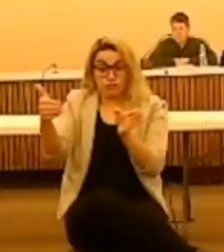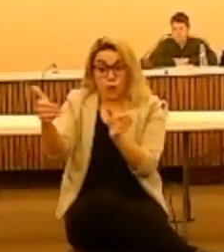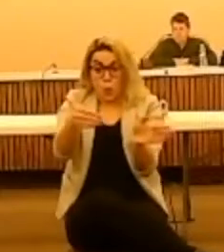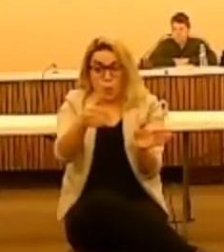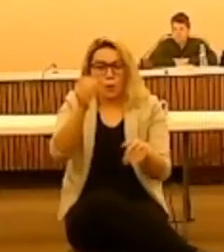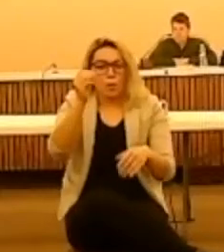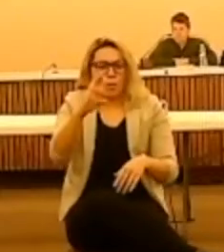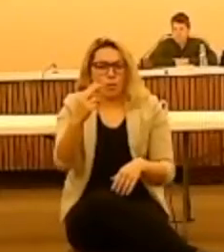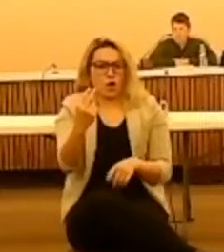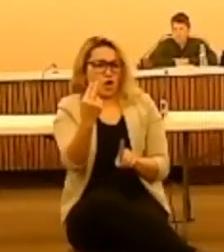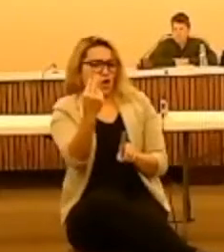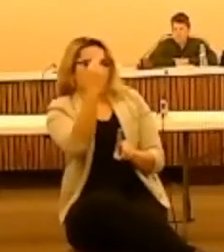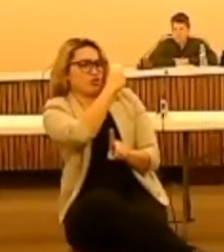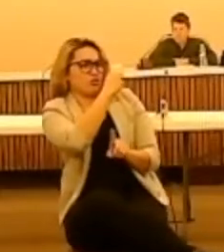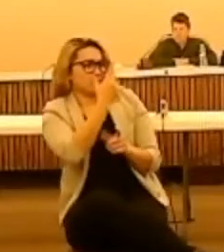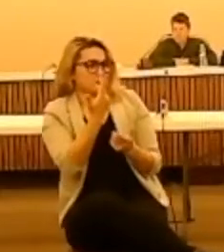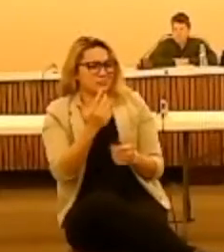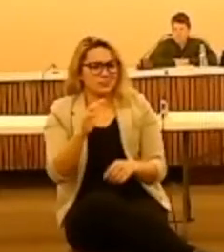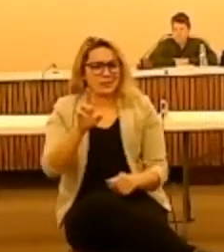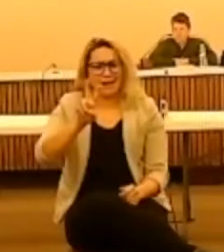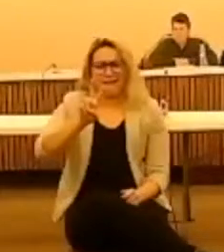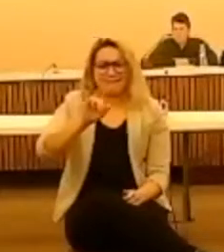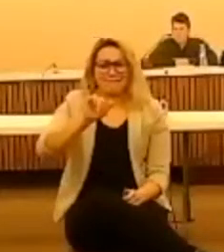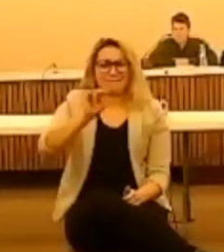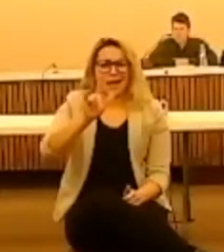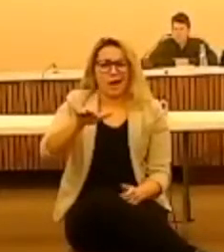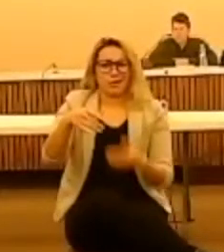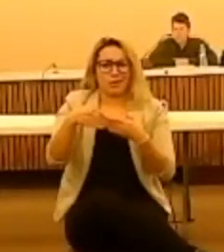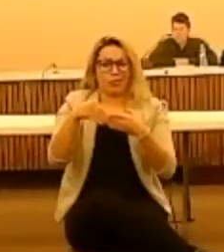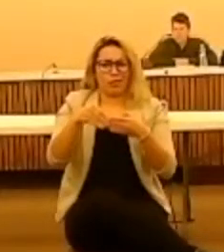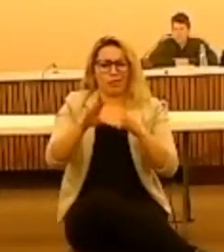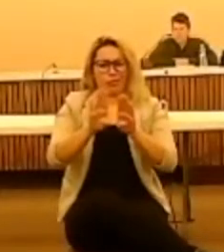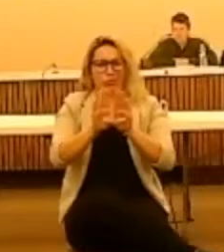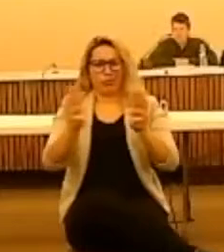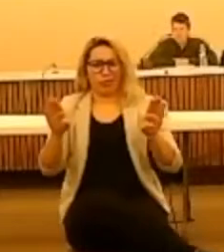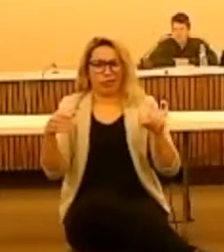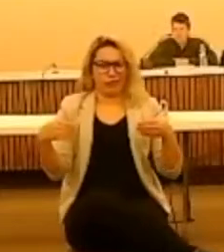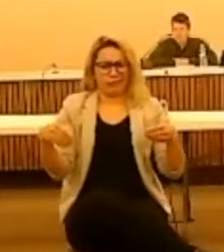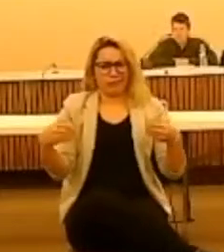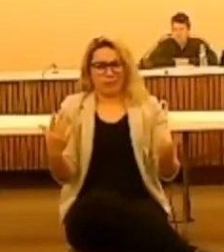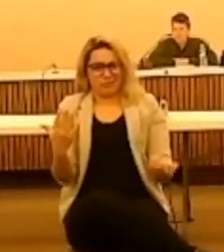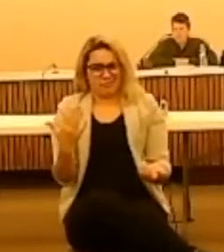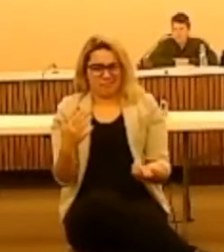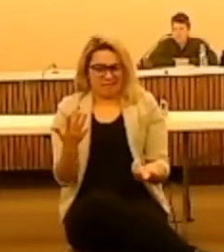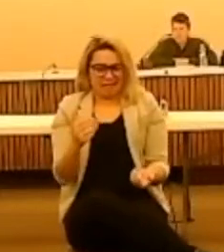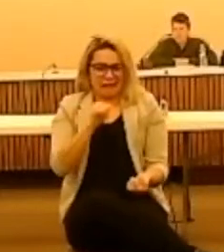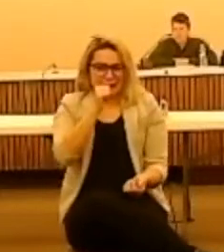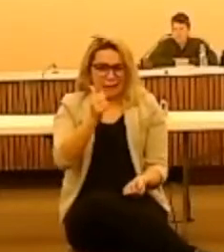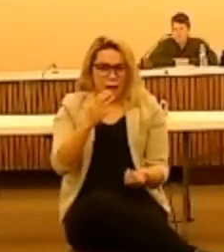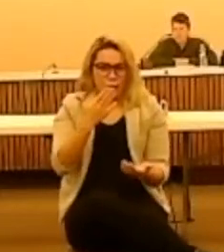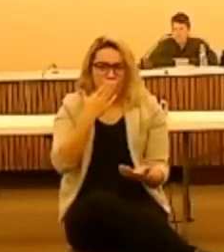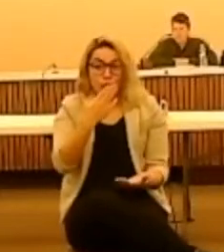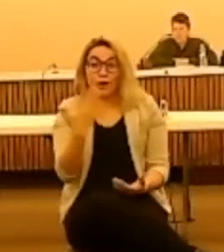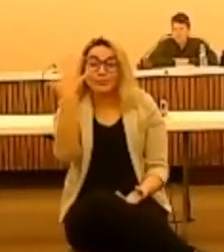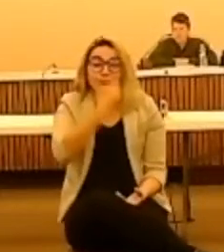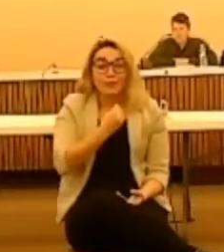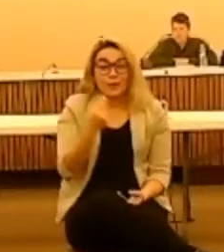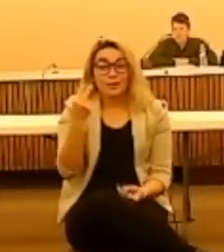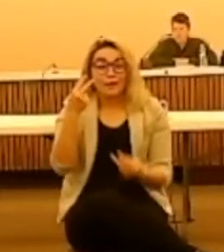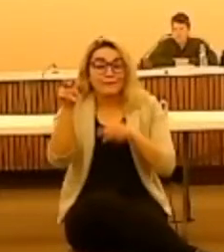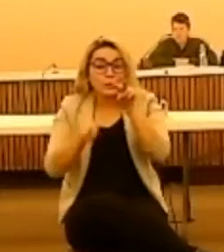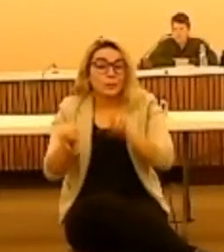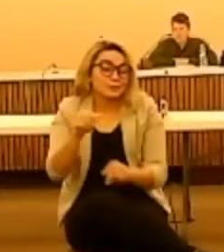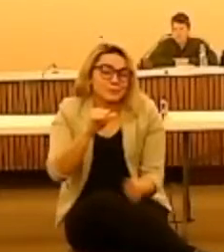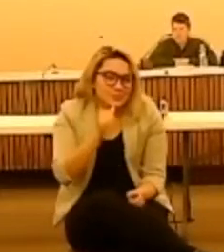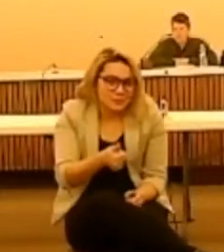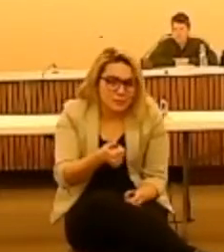And we've tried to design our projects to avoid that situation, which is why when you look at the apartments that are being built across from the